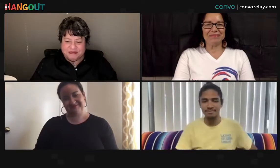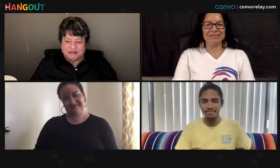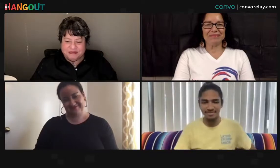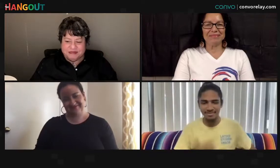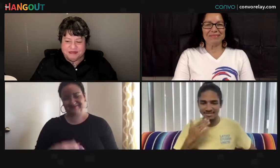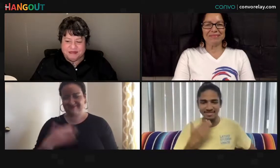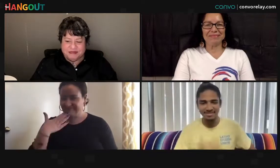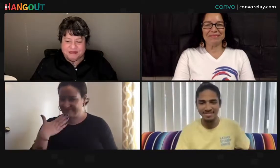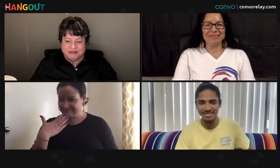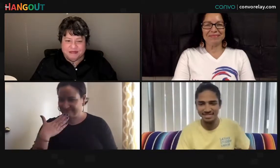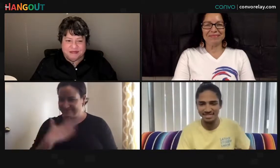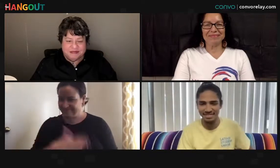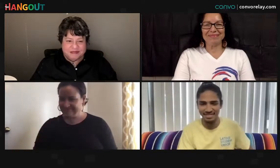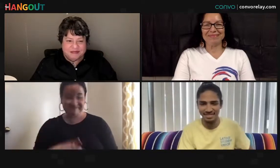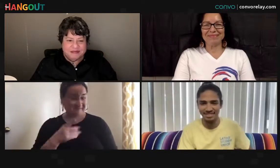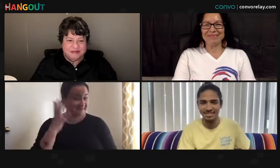got curtains behind me. Thank you.